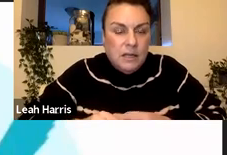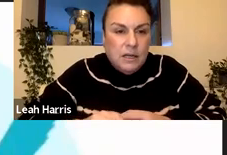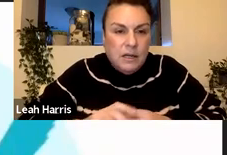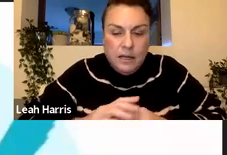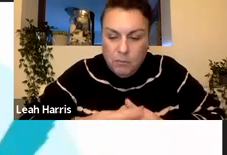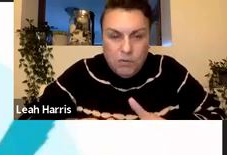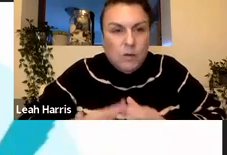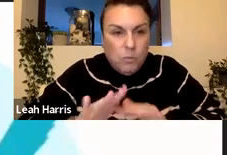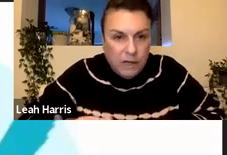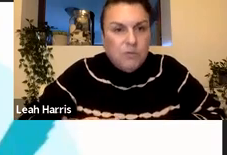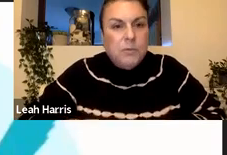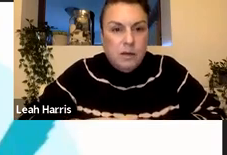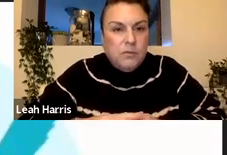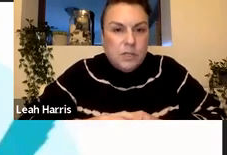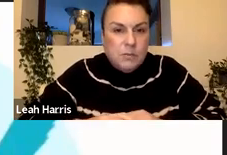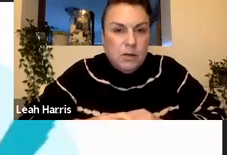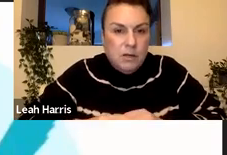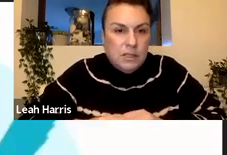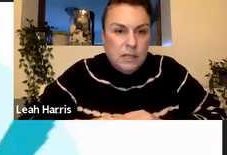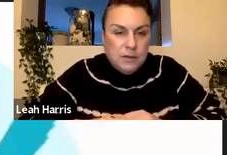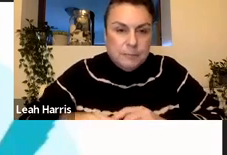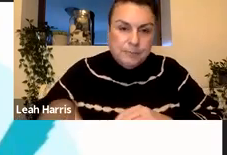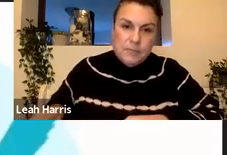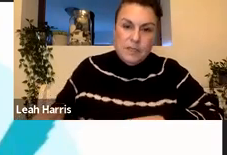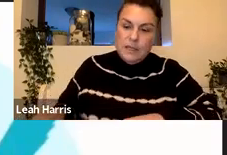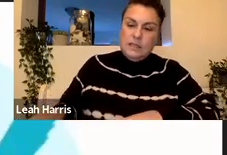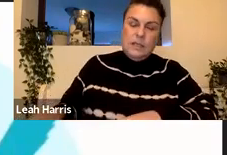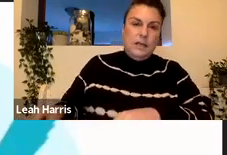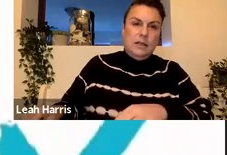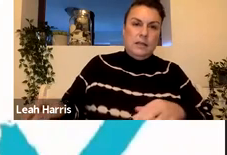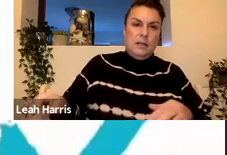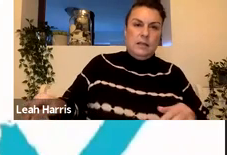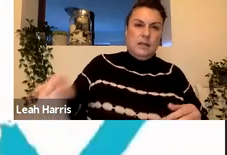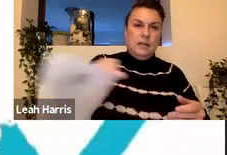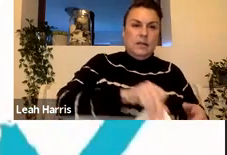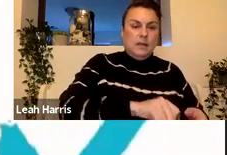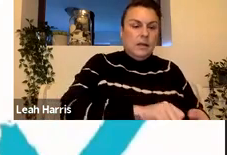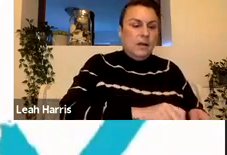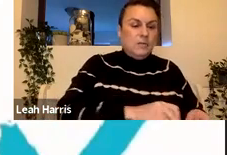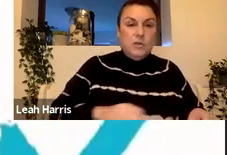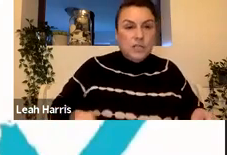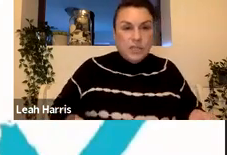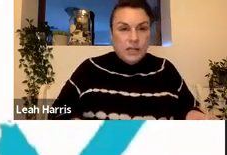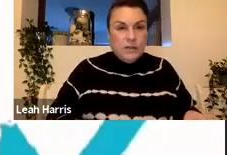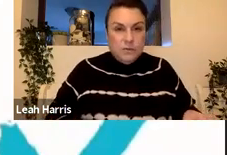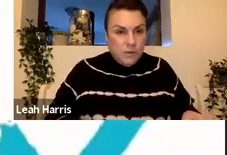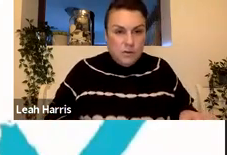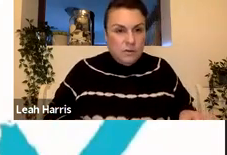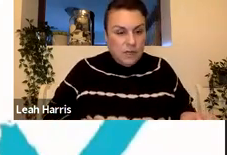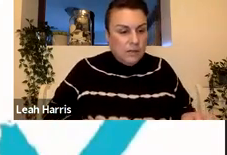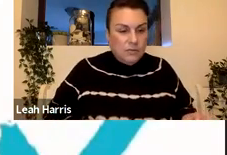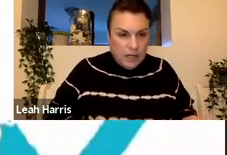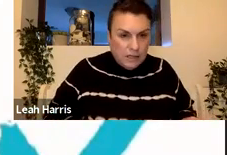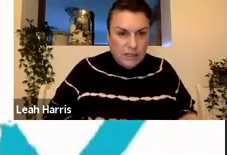based based on moving away from law enforcement altogether next slide um so you can check out the